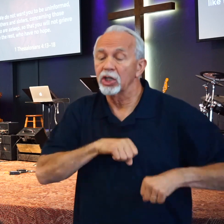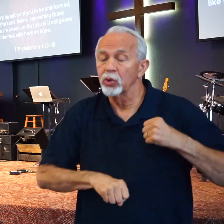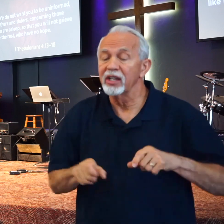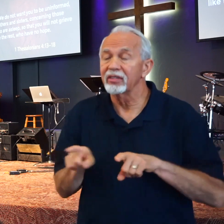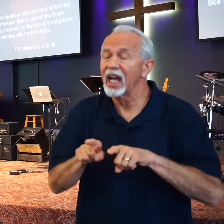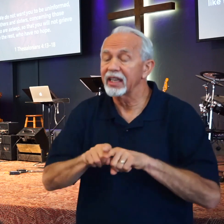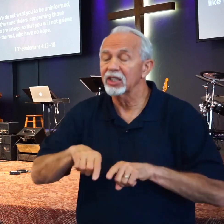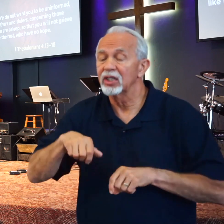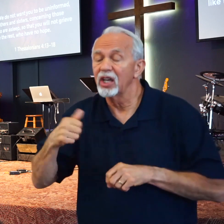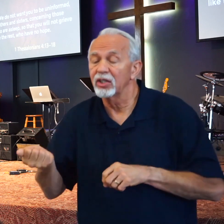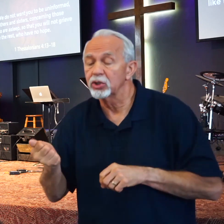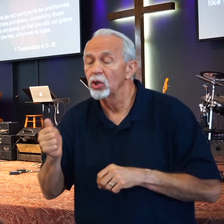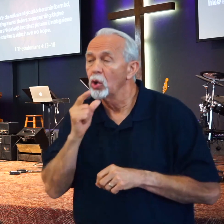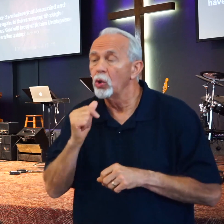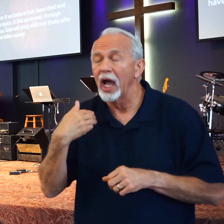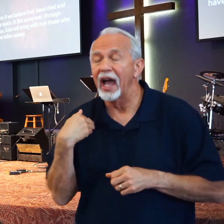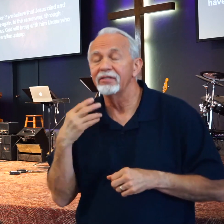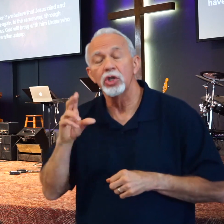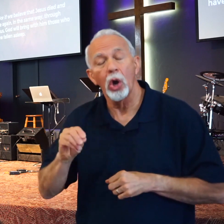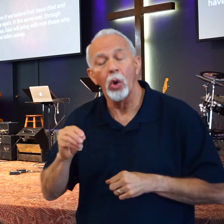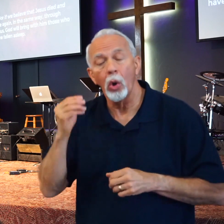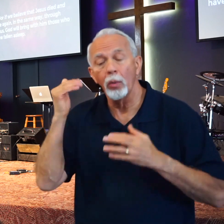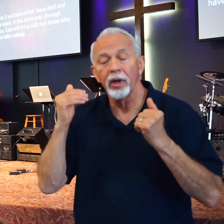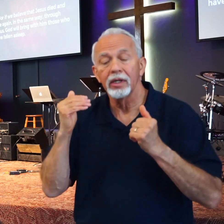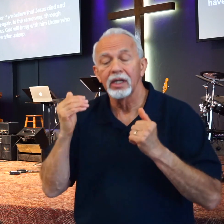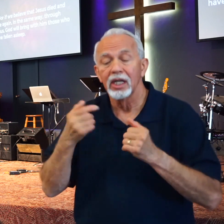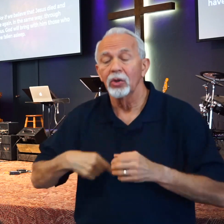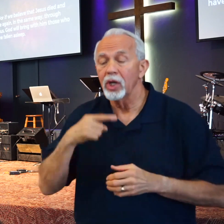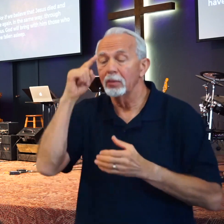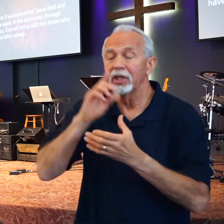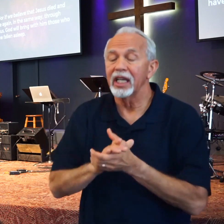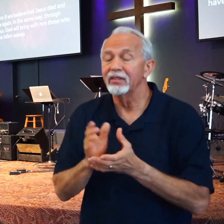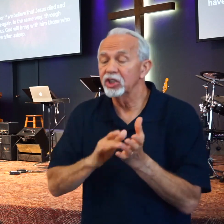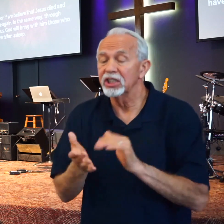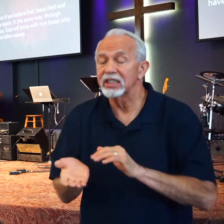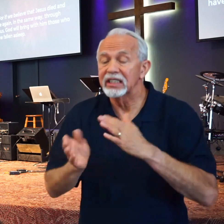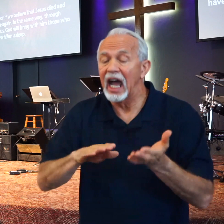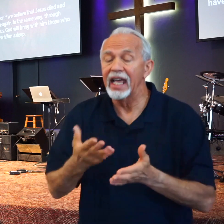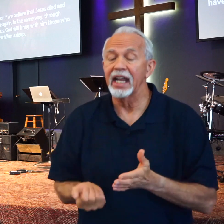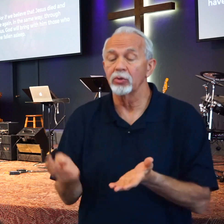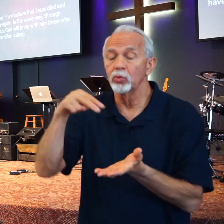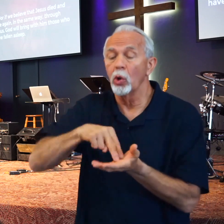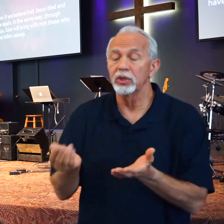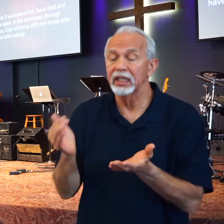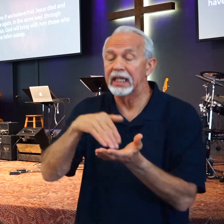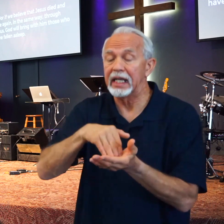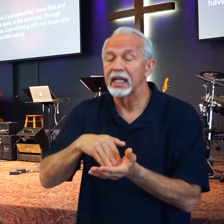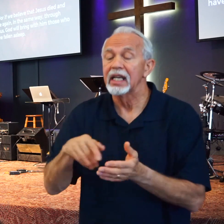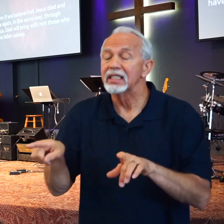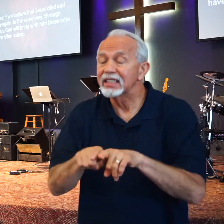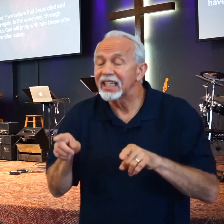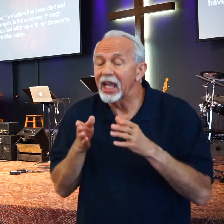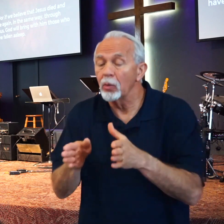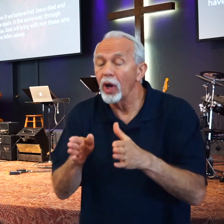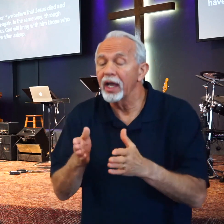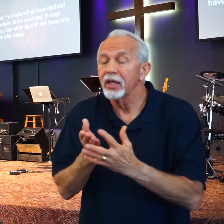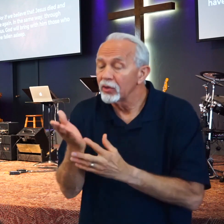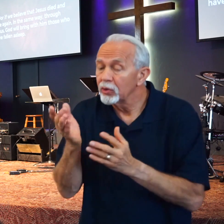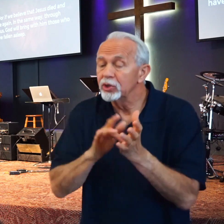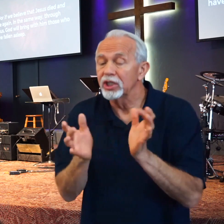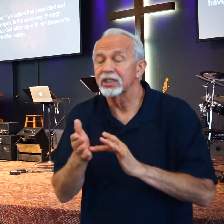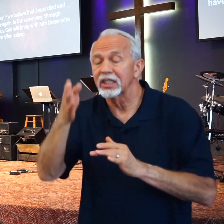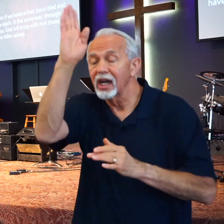the rest who have no hope. For if we believe that Jesus died and rose again, in the same way, through